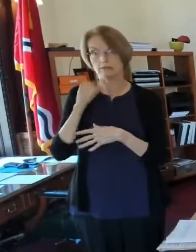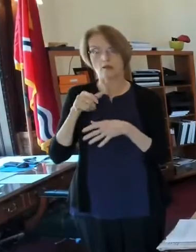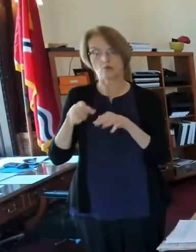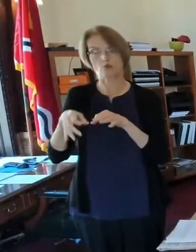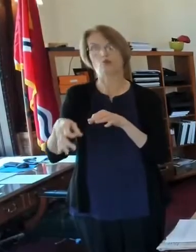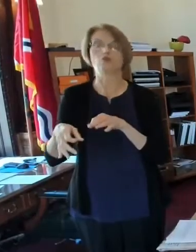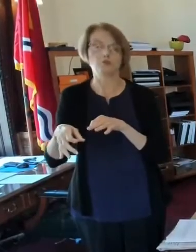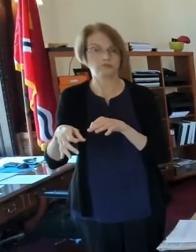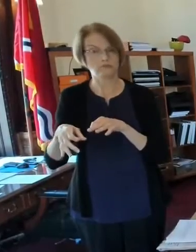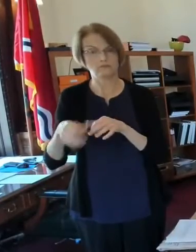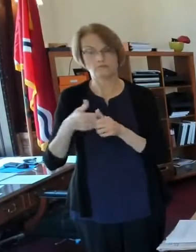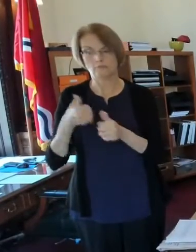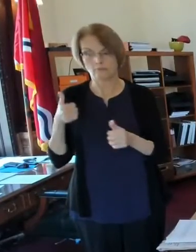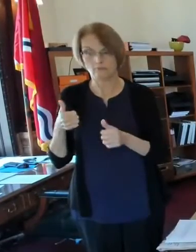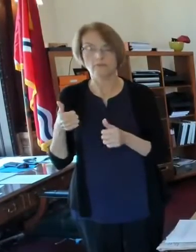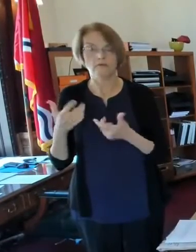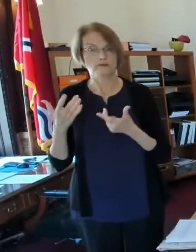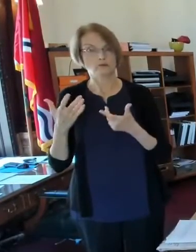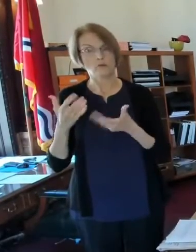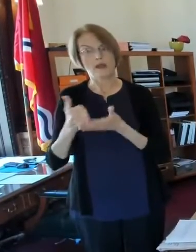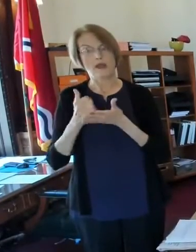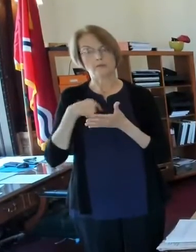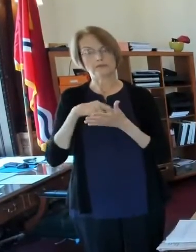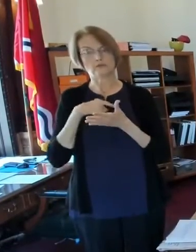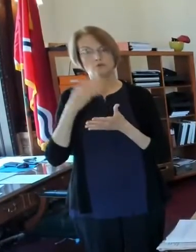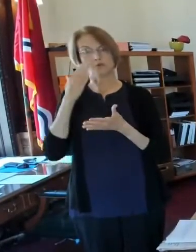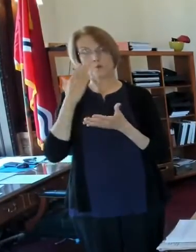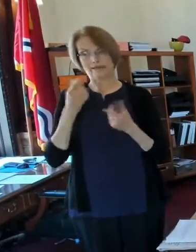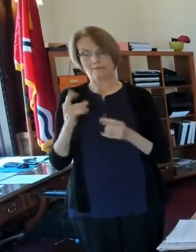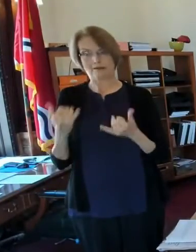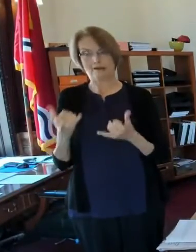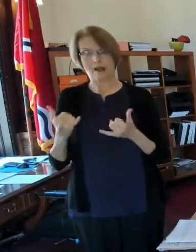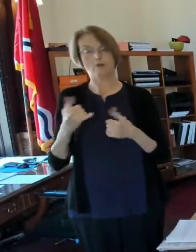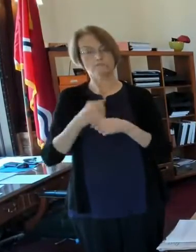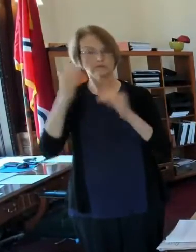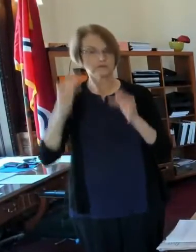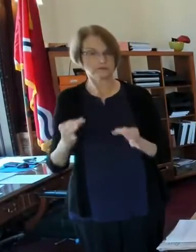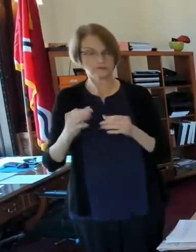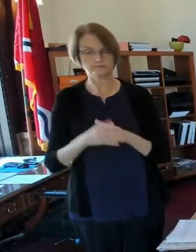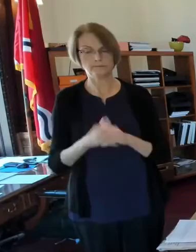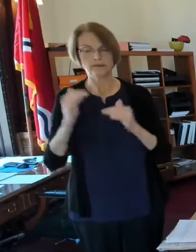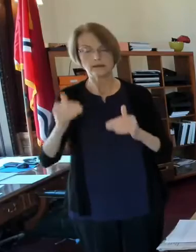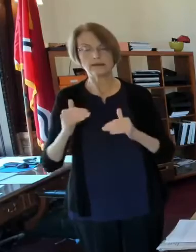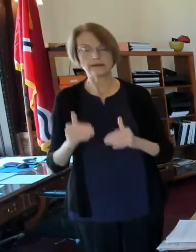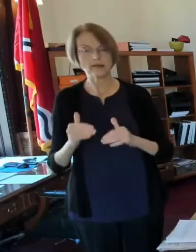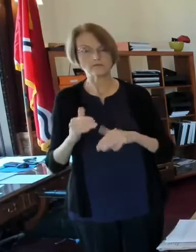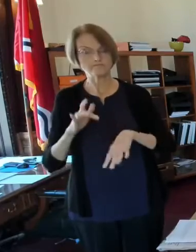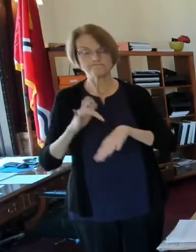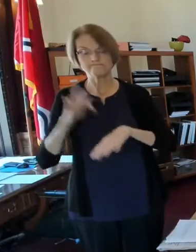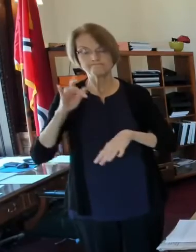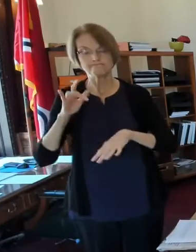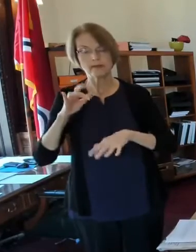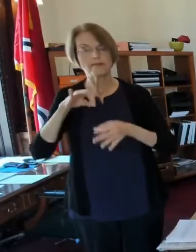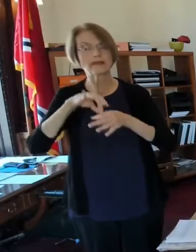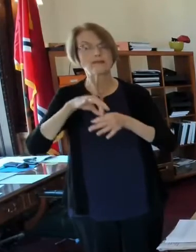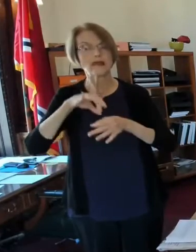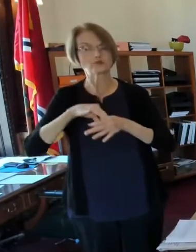decisions, that's good. All right, next thing I'm going to talk about just for a minute is the